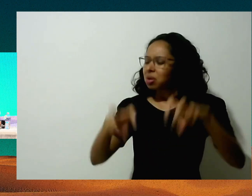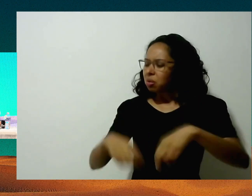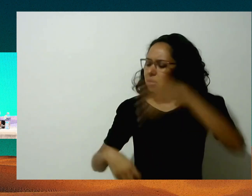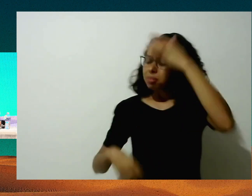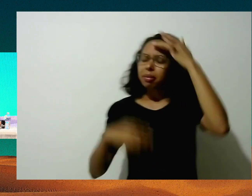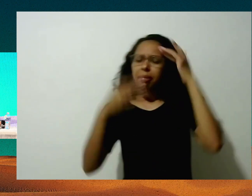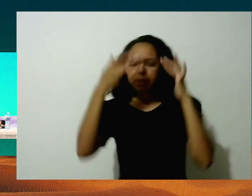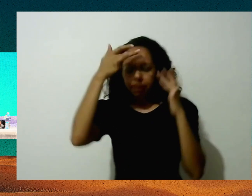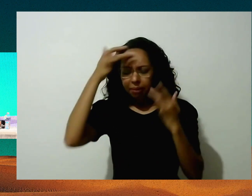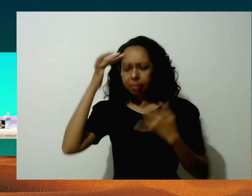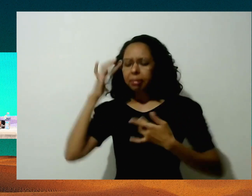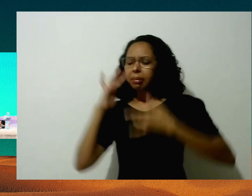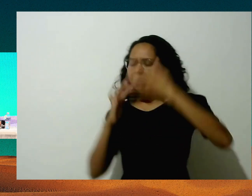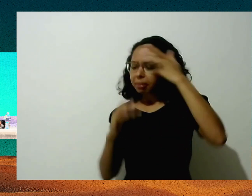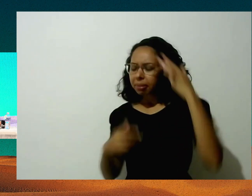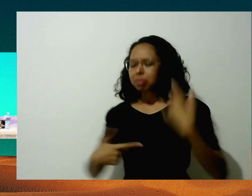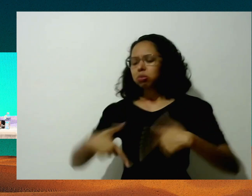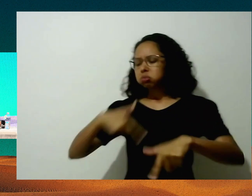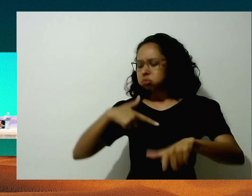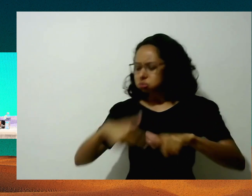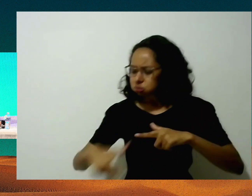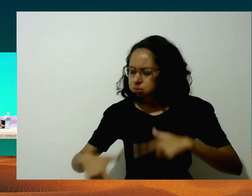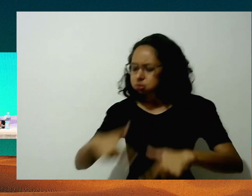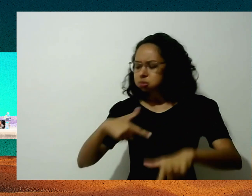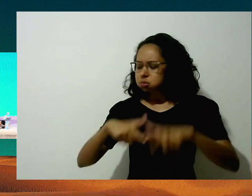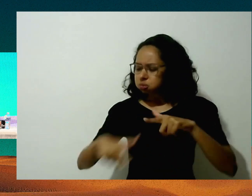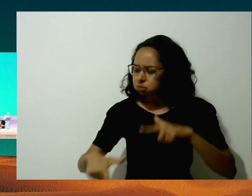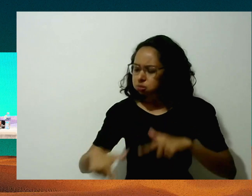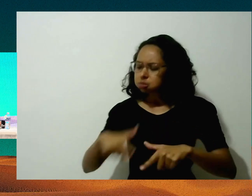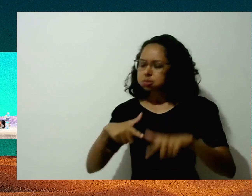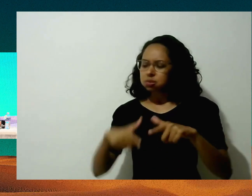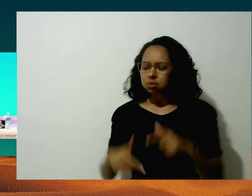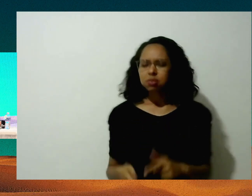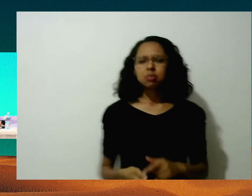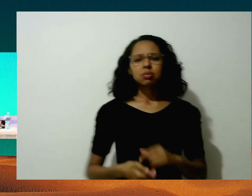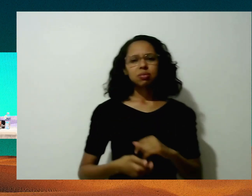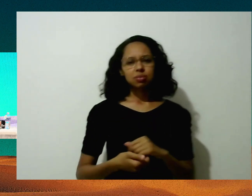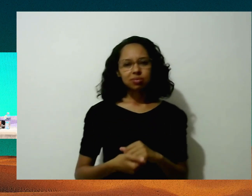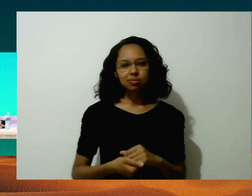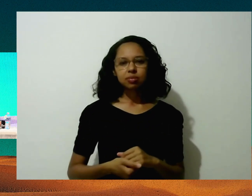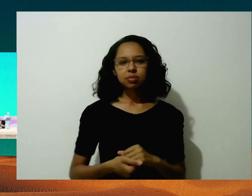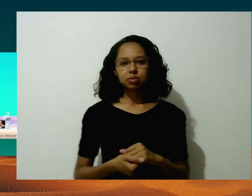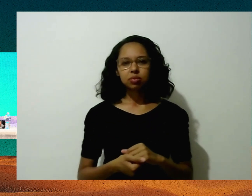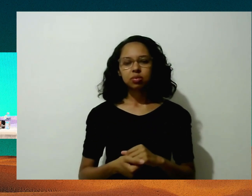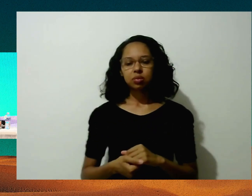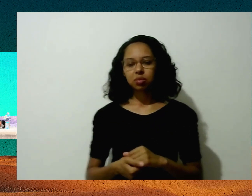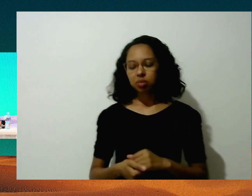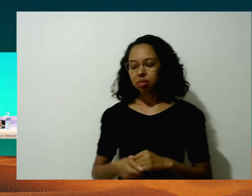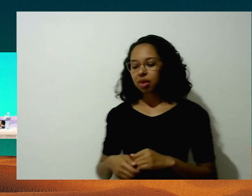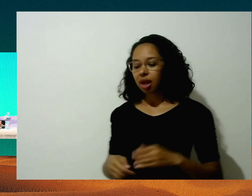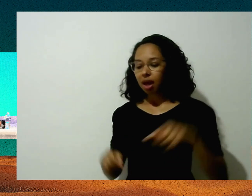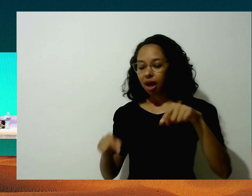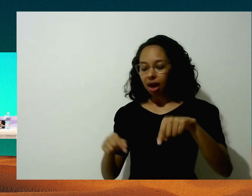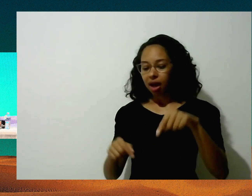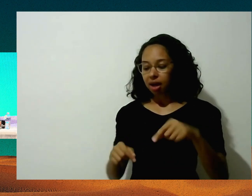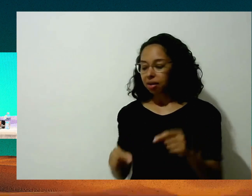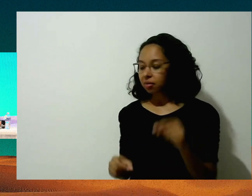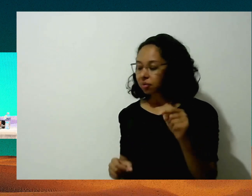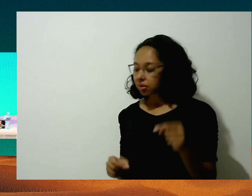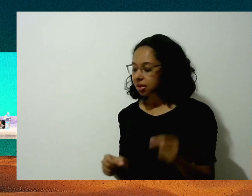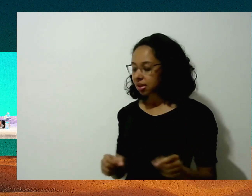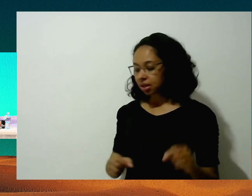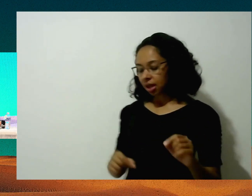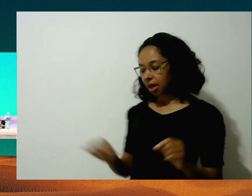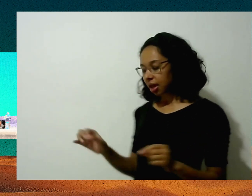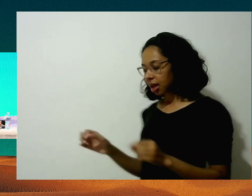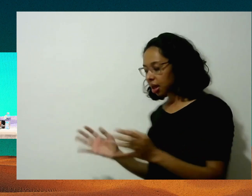return to the ground. Pois dela fosse formado, porque tu és pó e ao pó tornarás. For out of